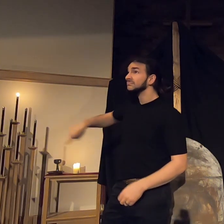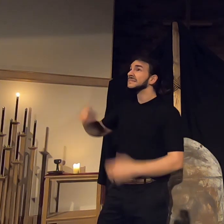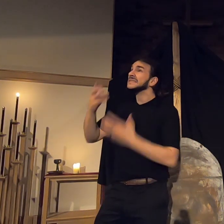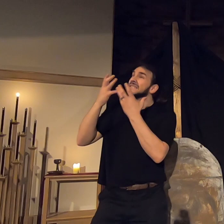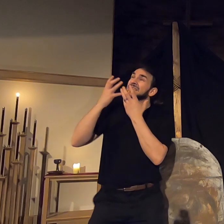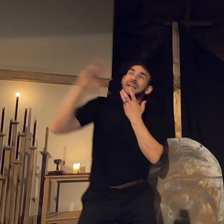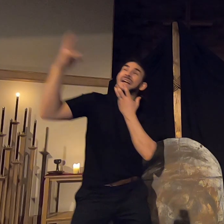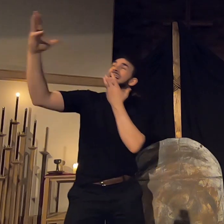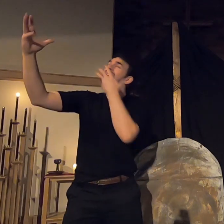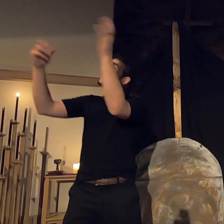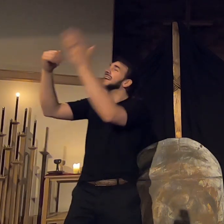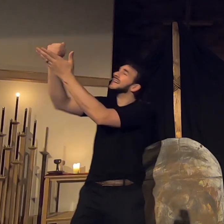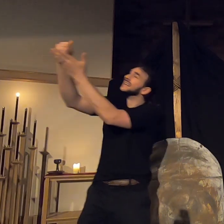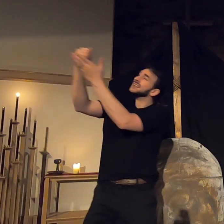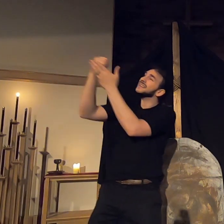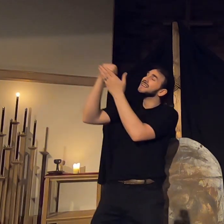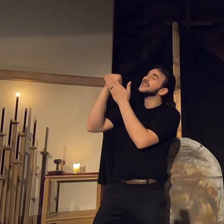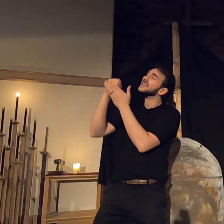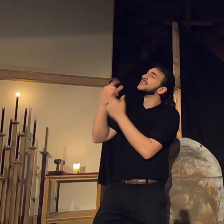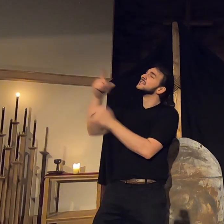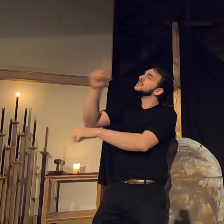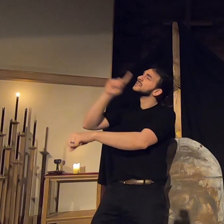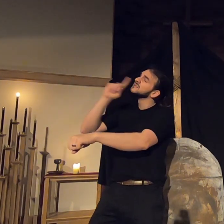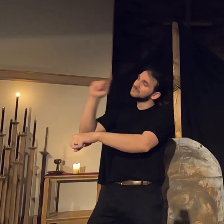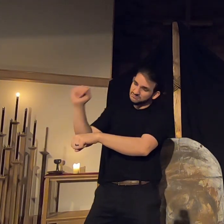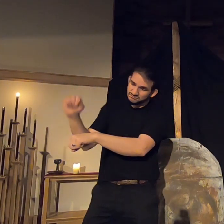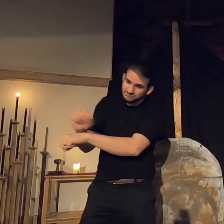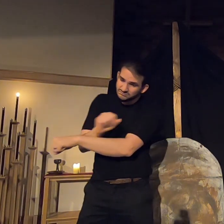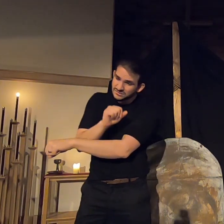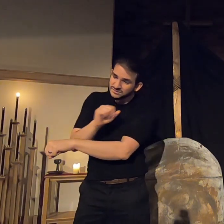When they cried out for help, you saved them.